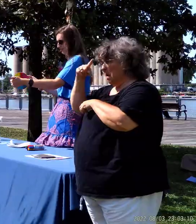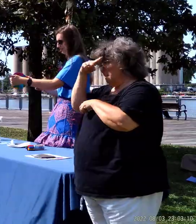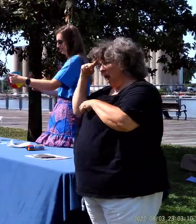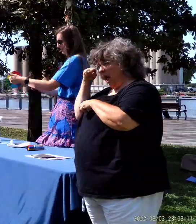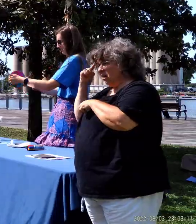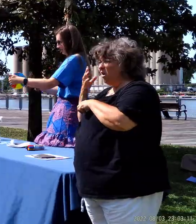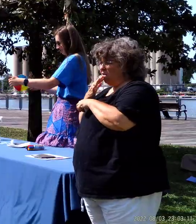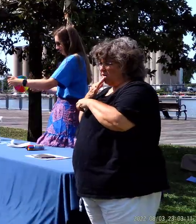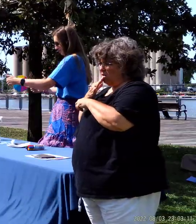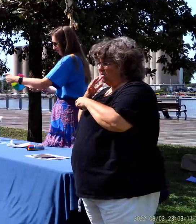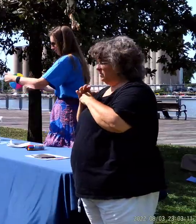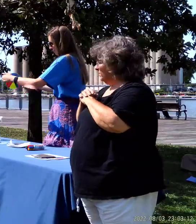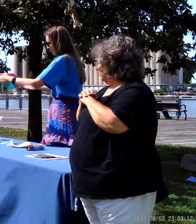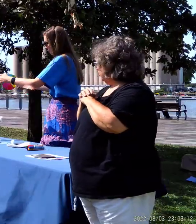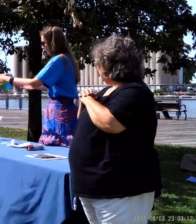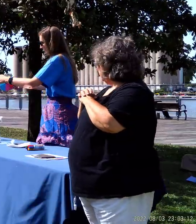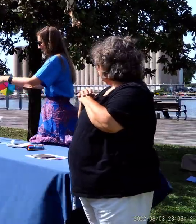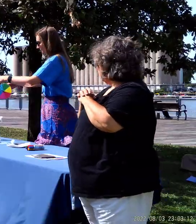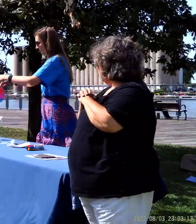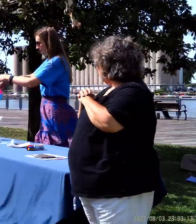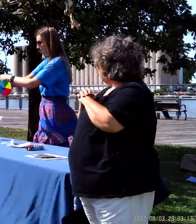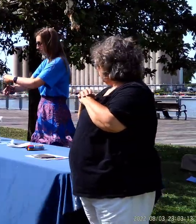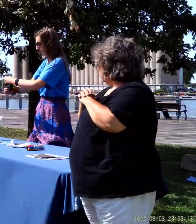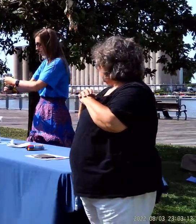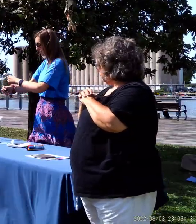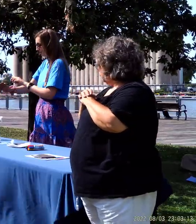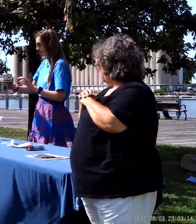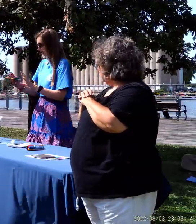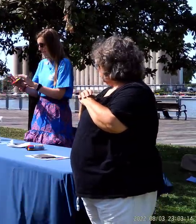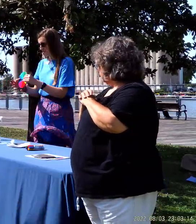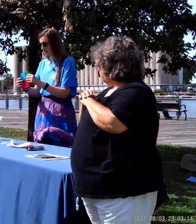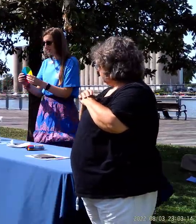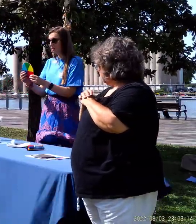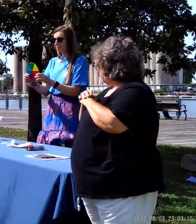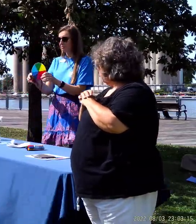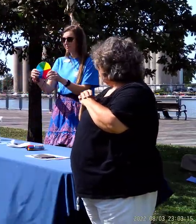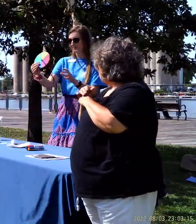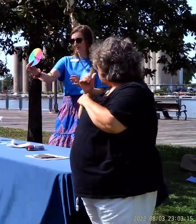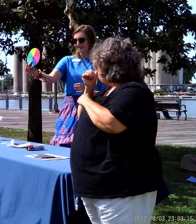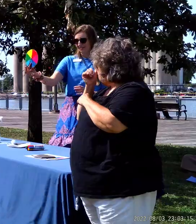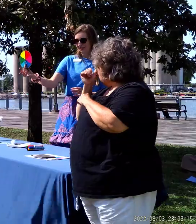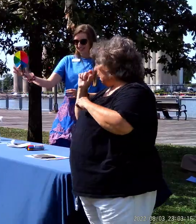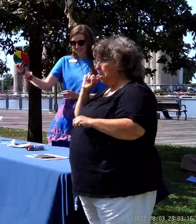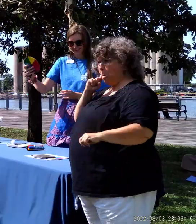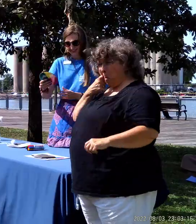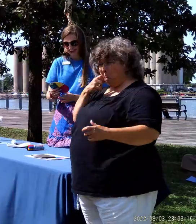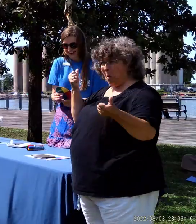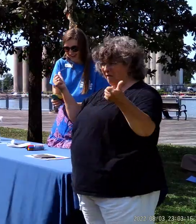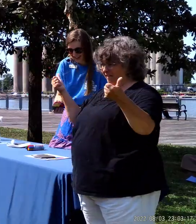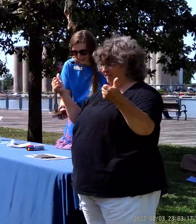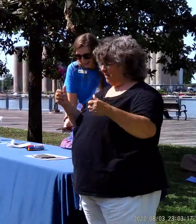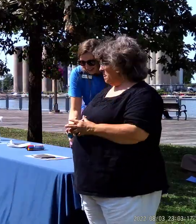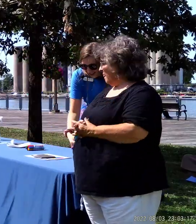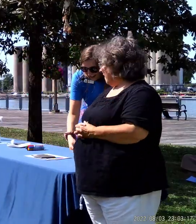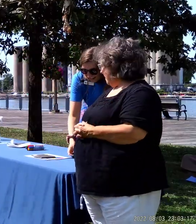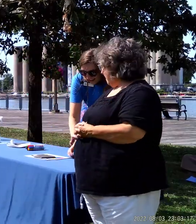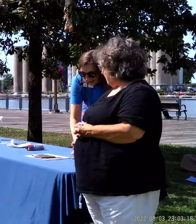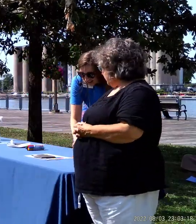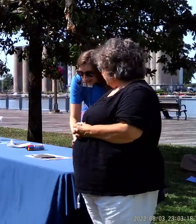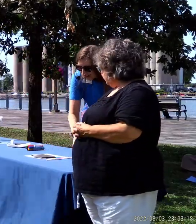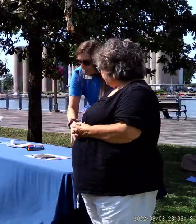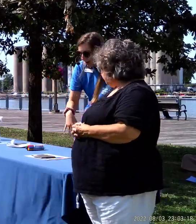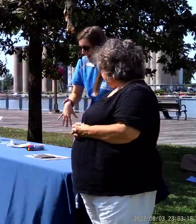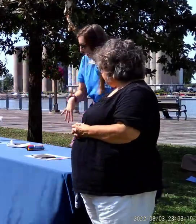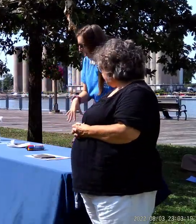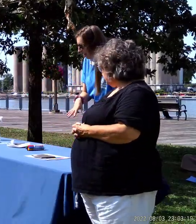color. All right, so let me just put this back down. Isn't that cool? Yeah. All right,